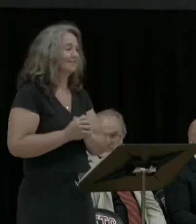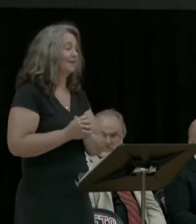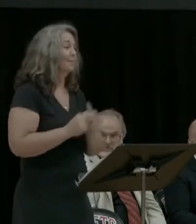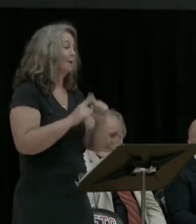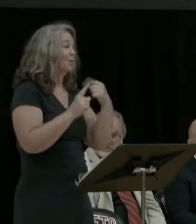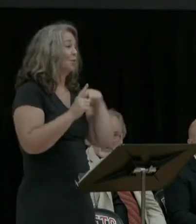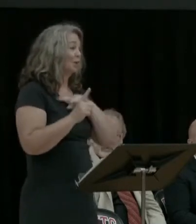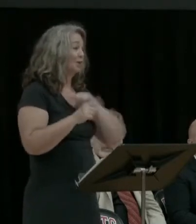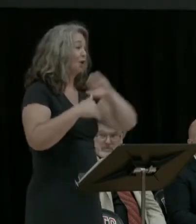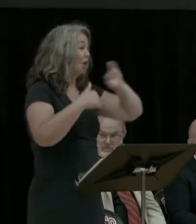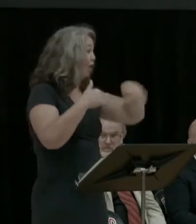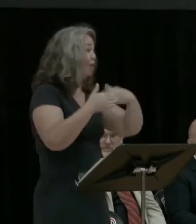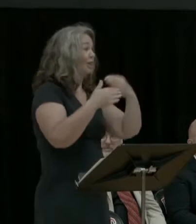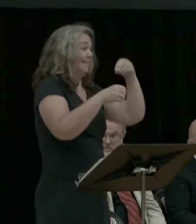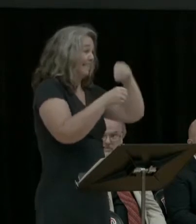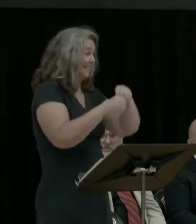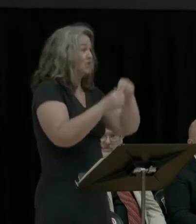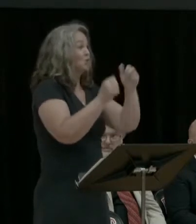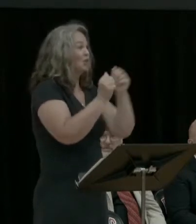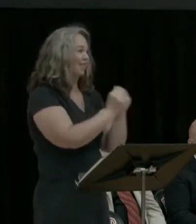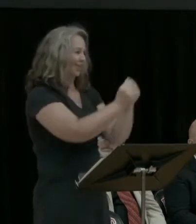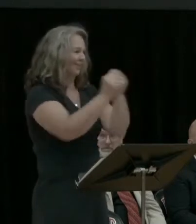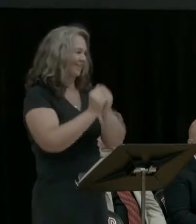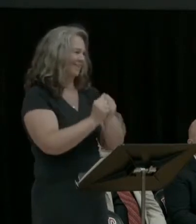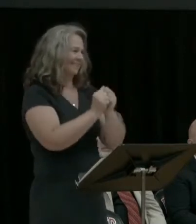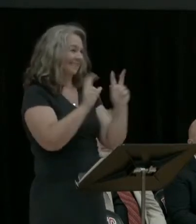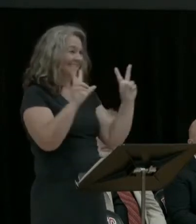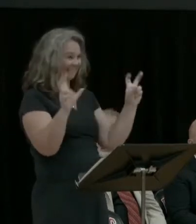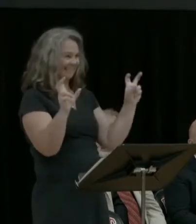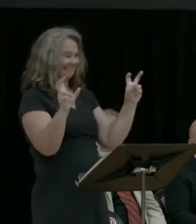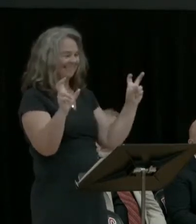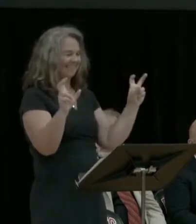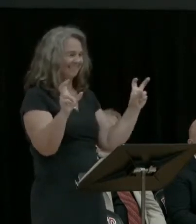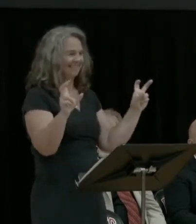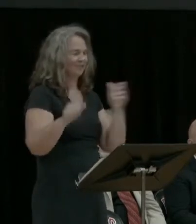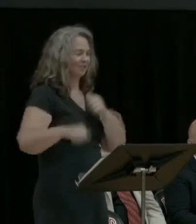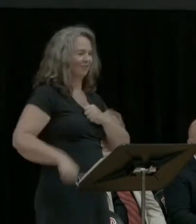are all in this together. I'm sorry.